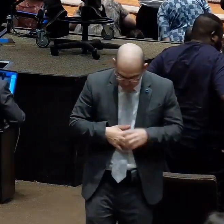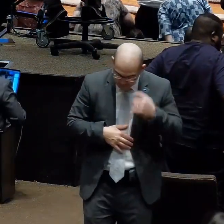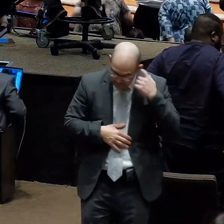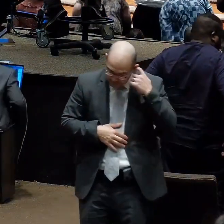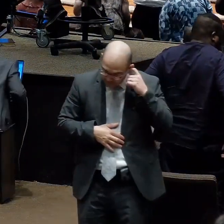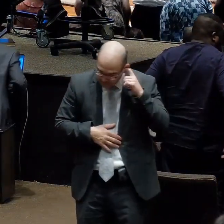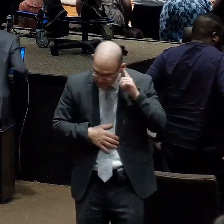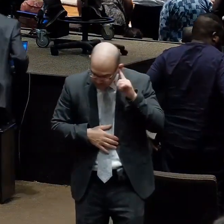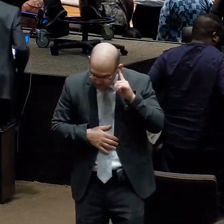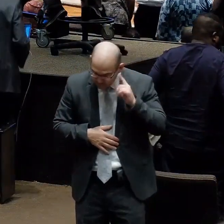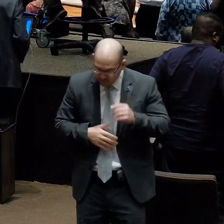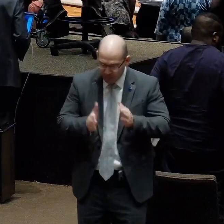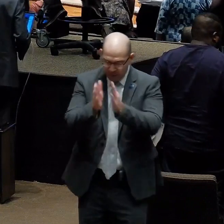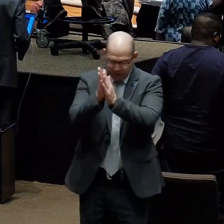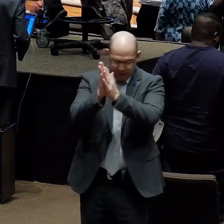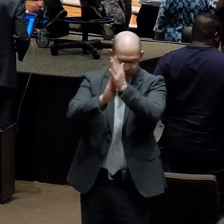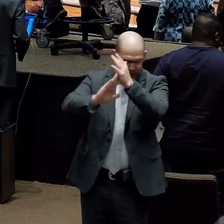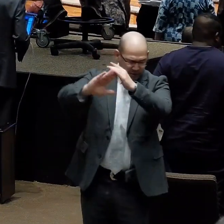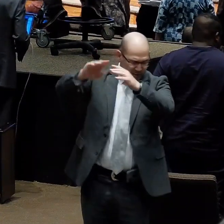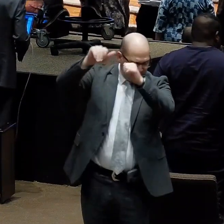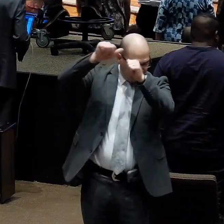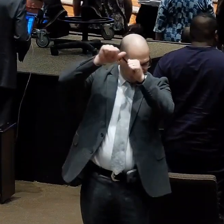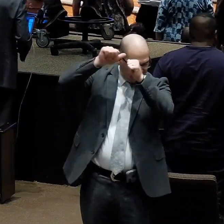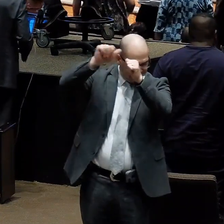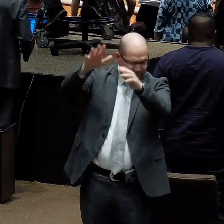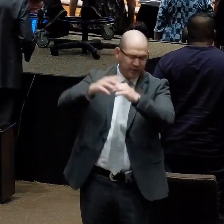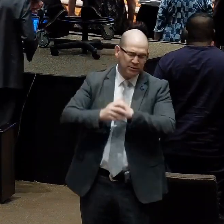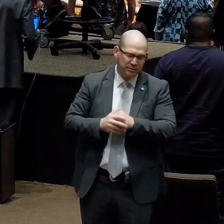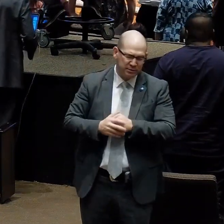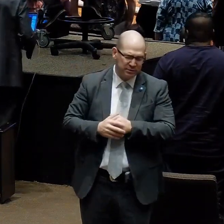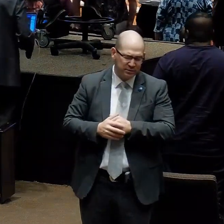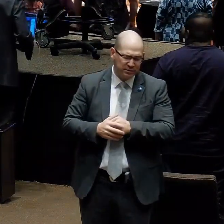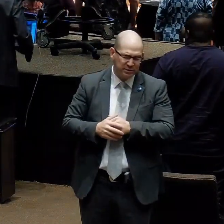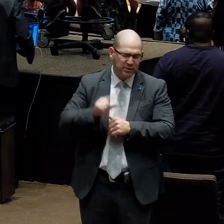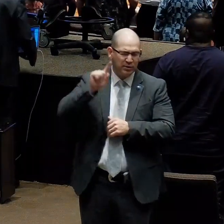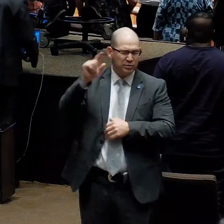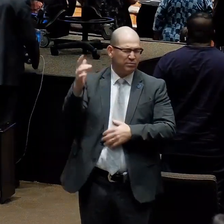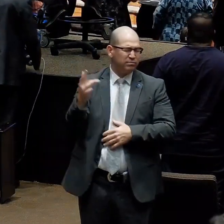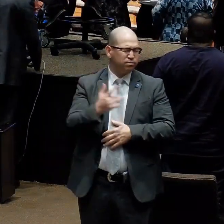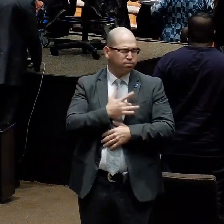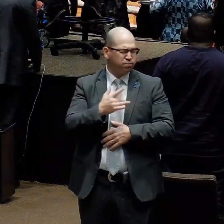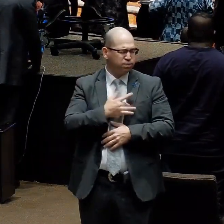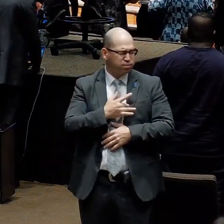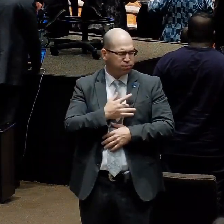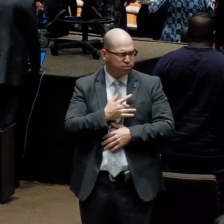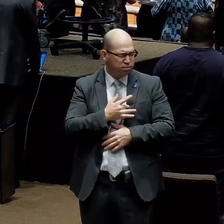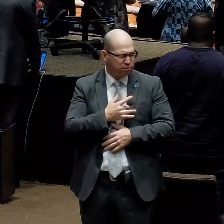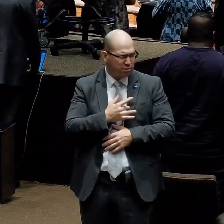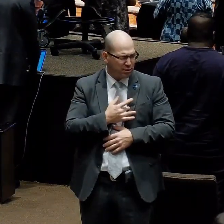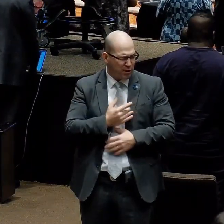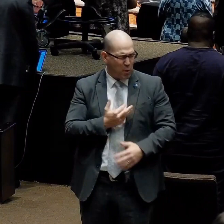Father, our hearts have been burned and convicted by your word.